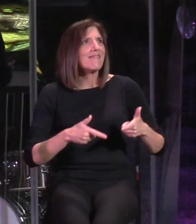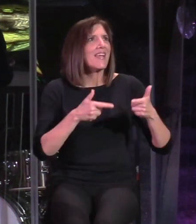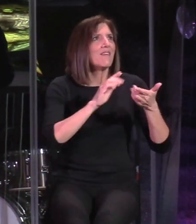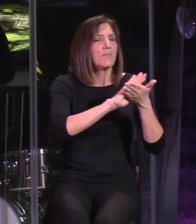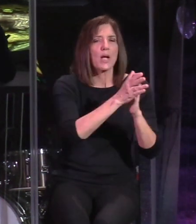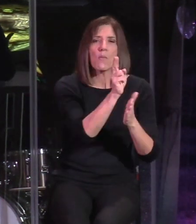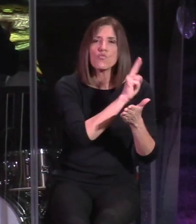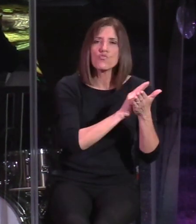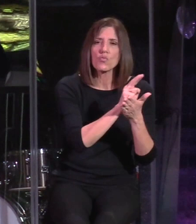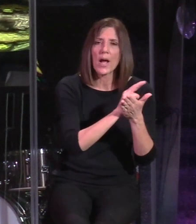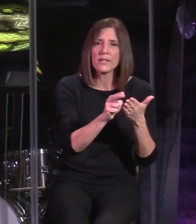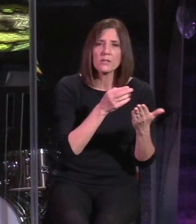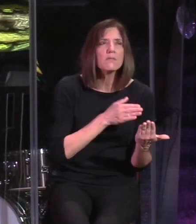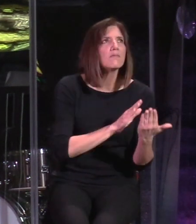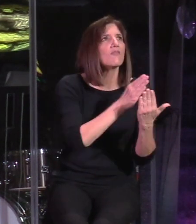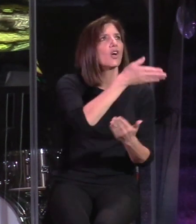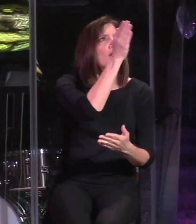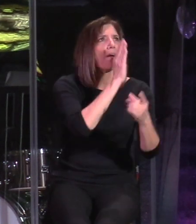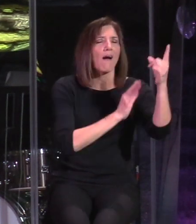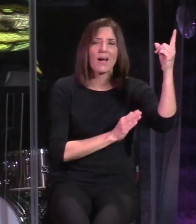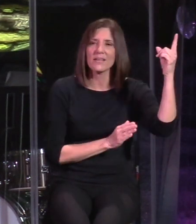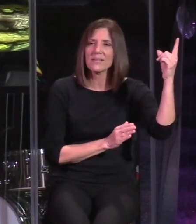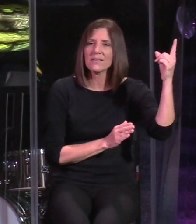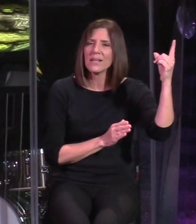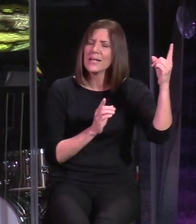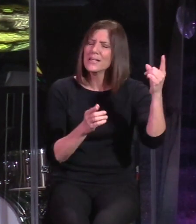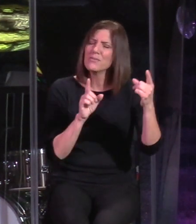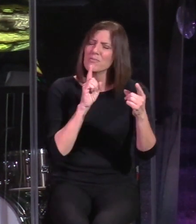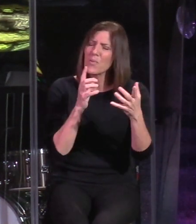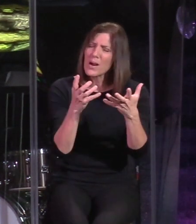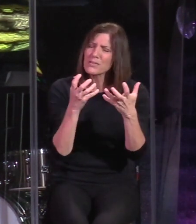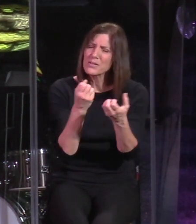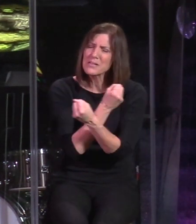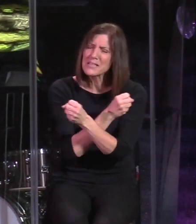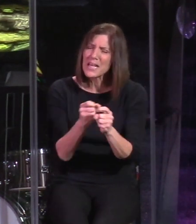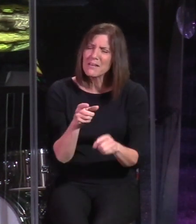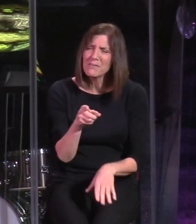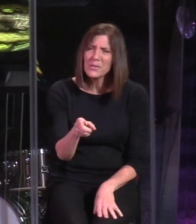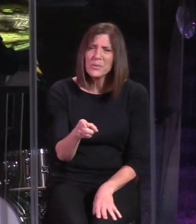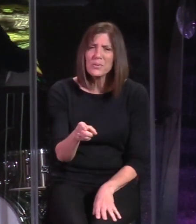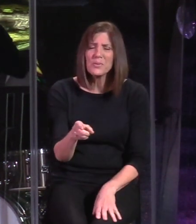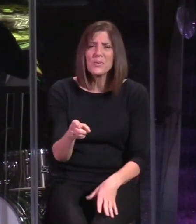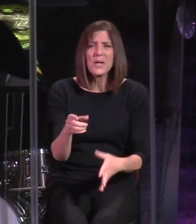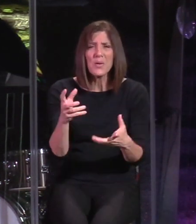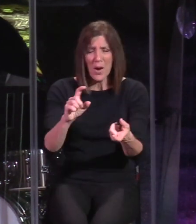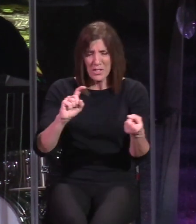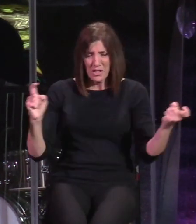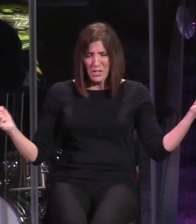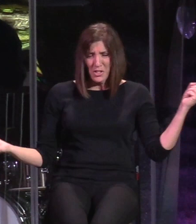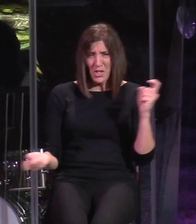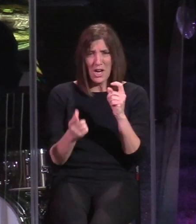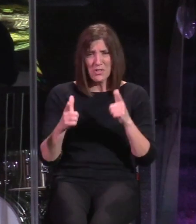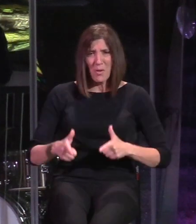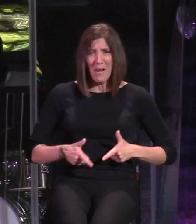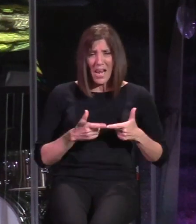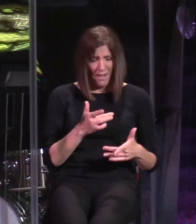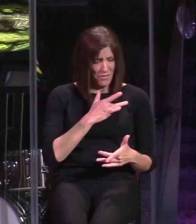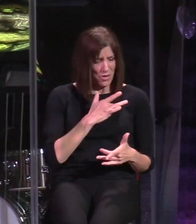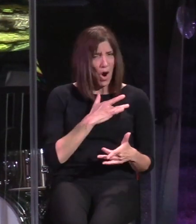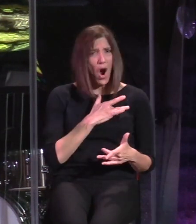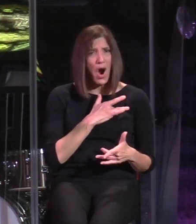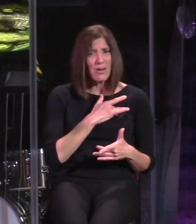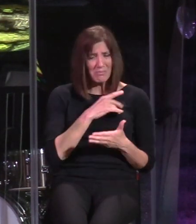righteousness. He delights to rescue and redeem you, to fundamentally transform you to the core of